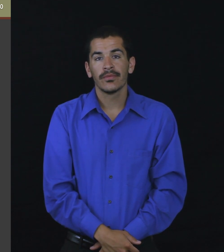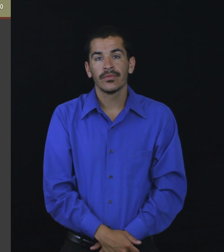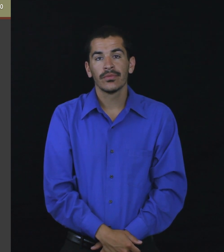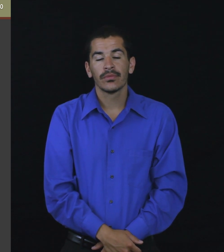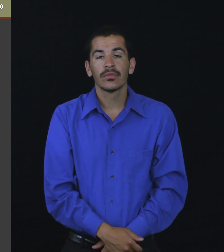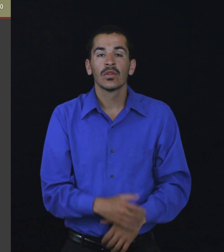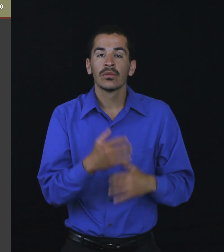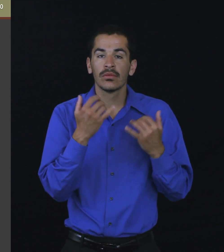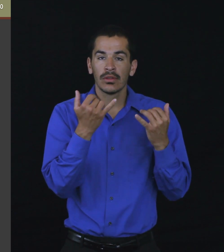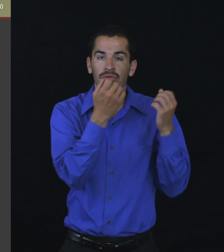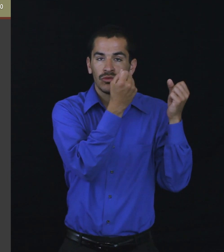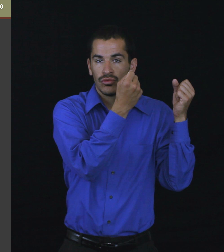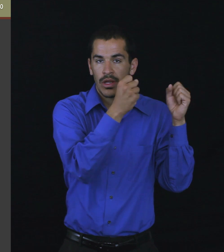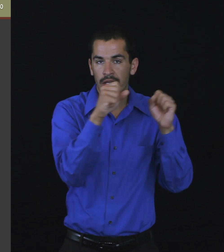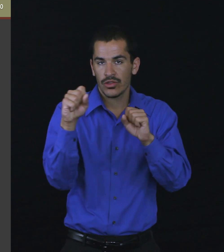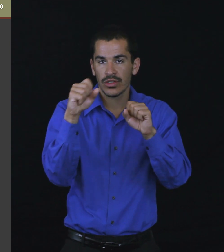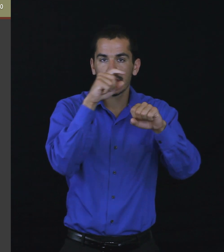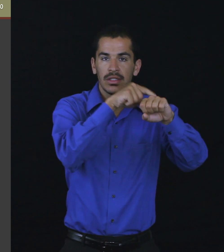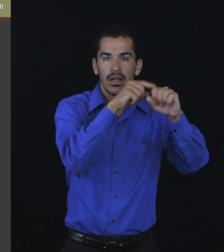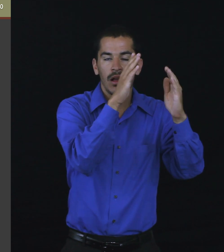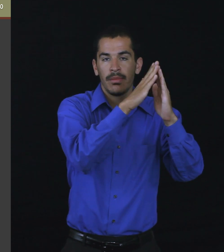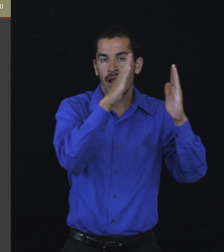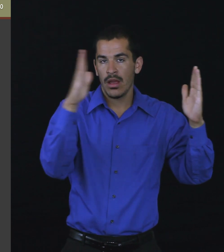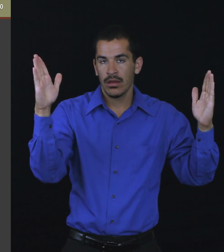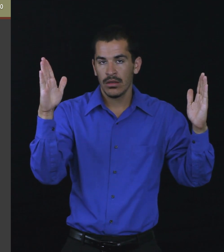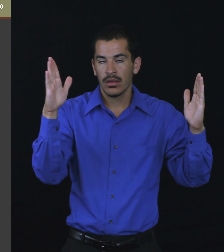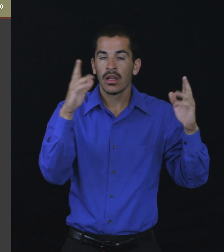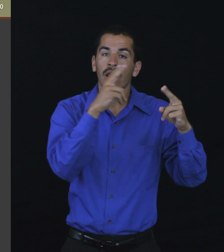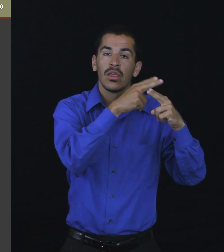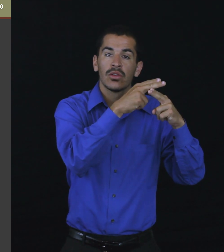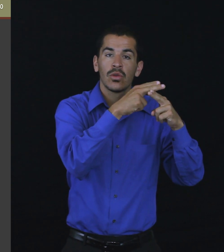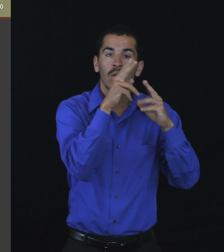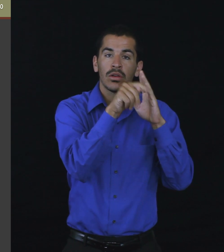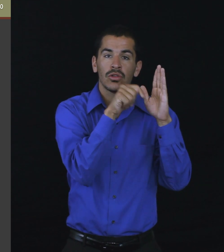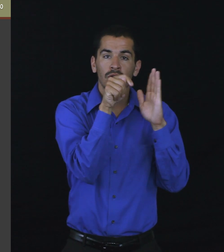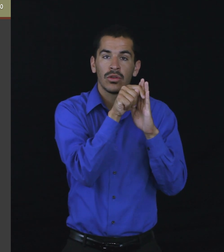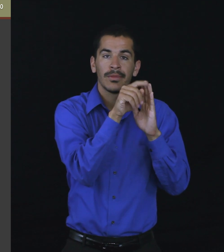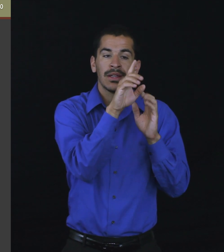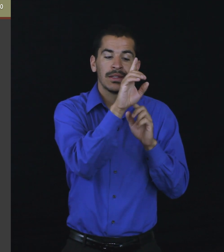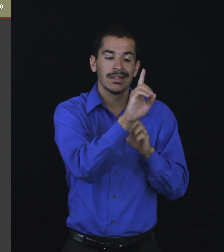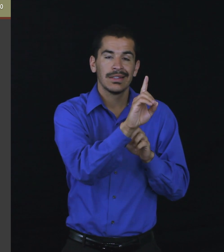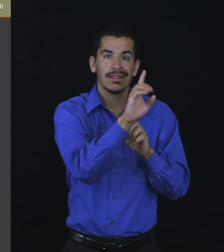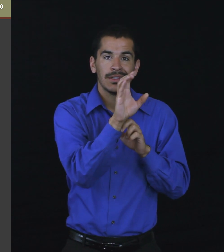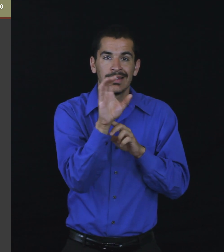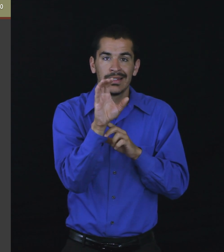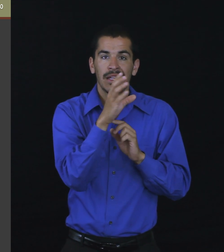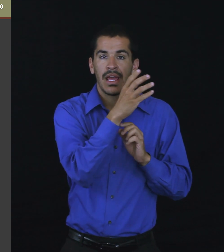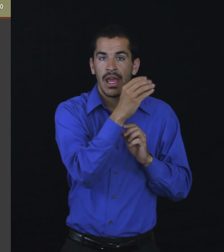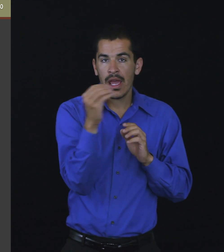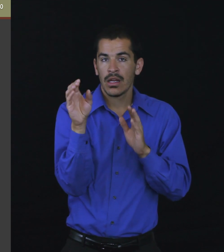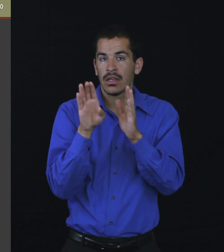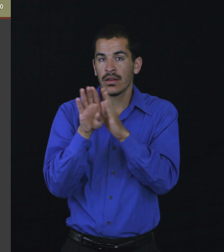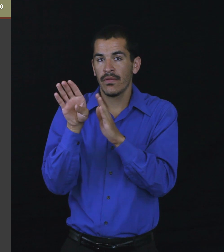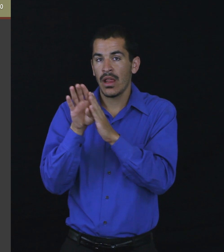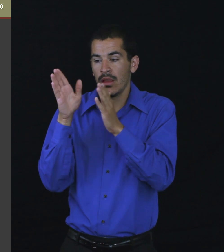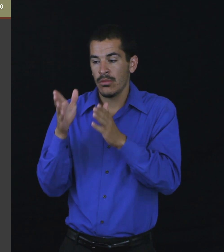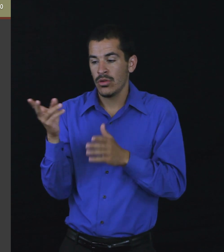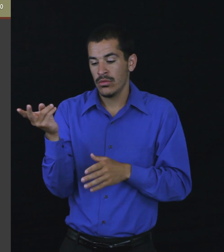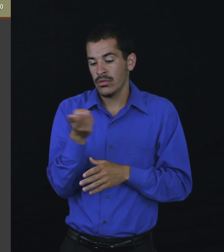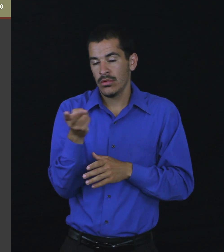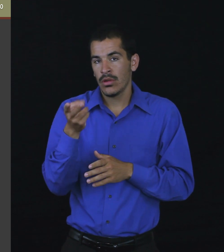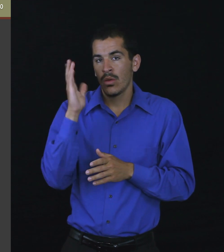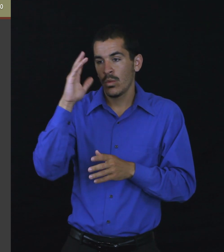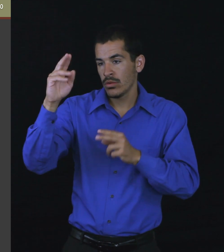Strategy timeline. In the short term, DCC and the developer will negotiate